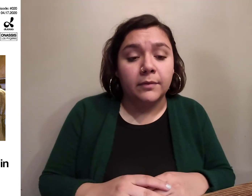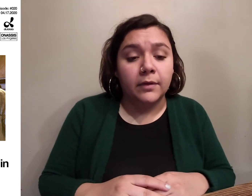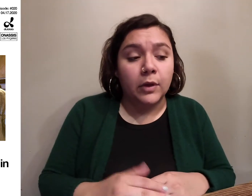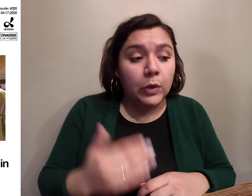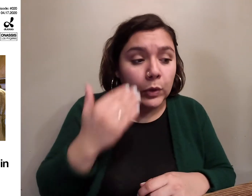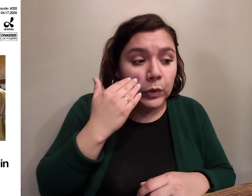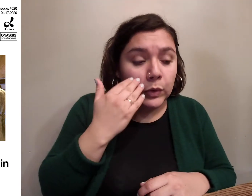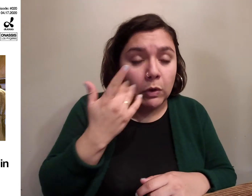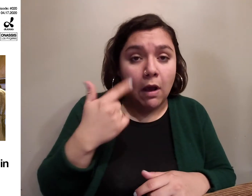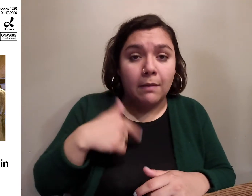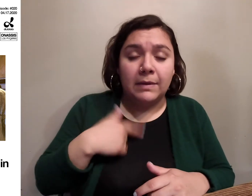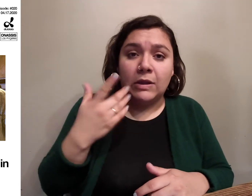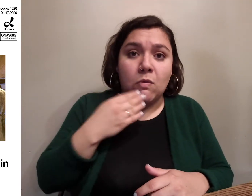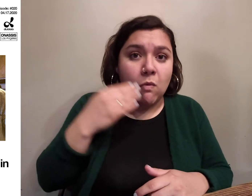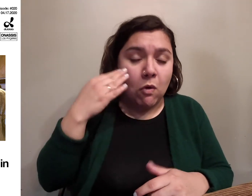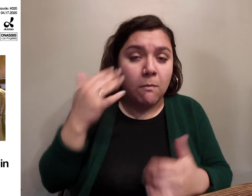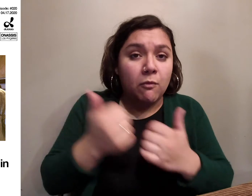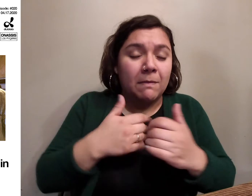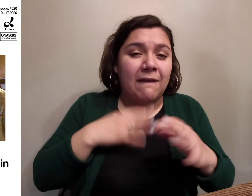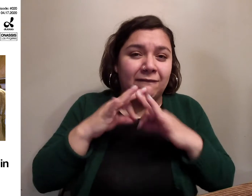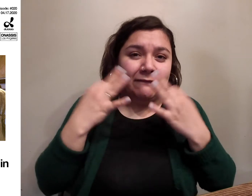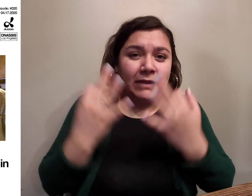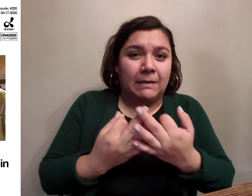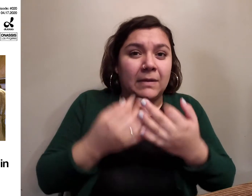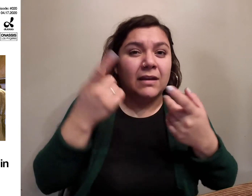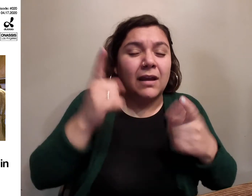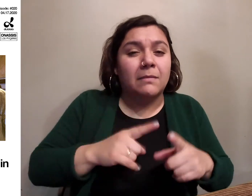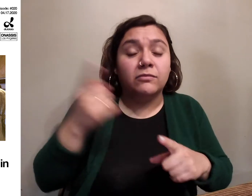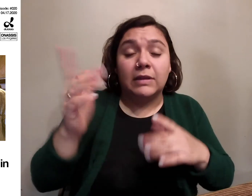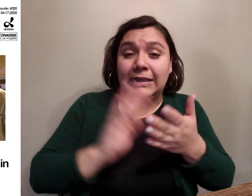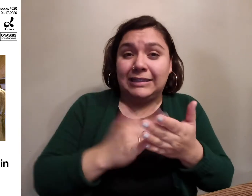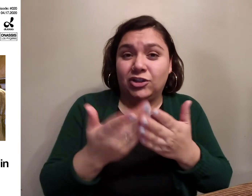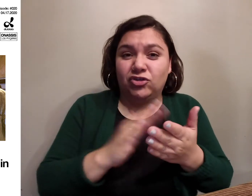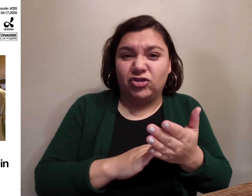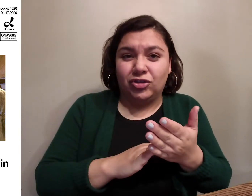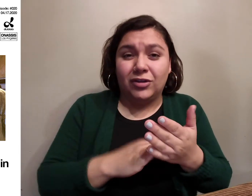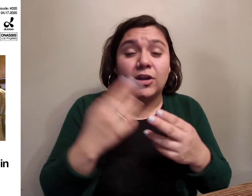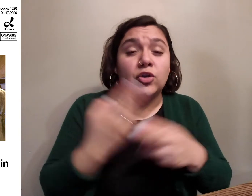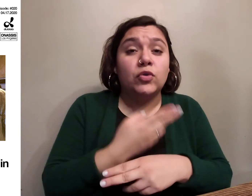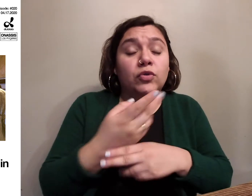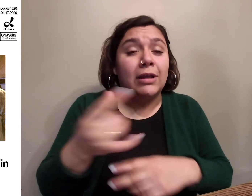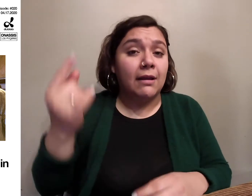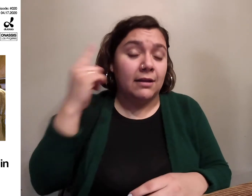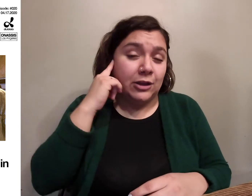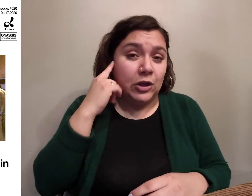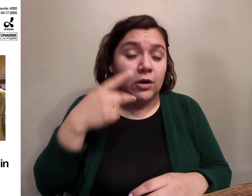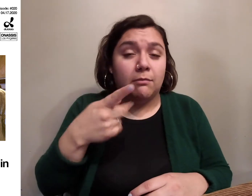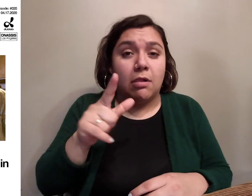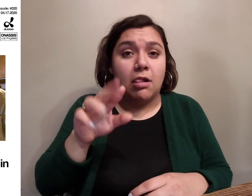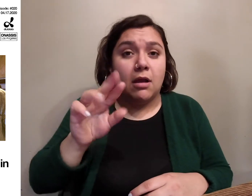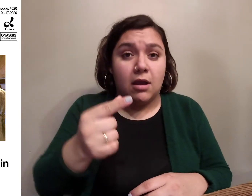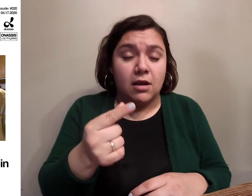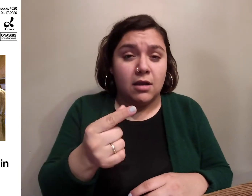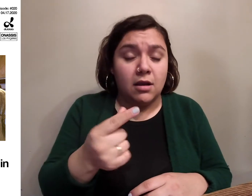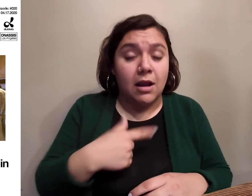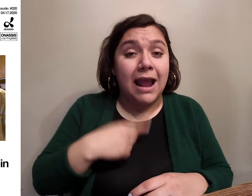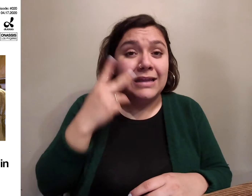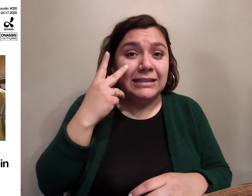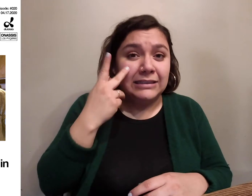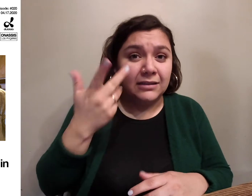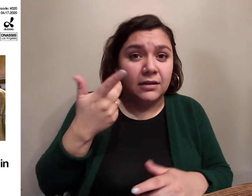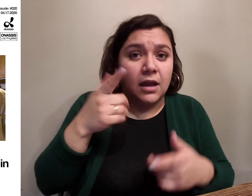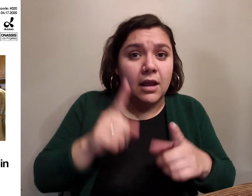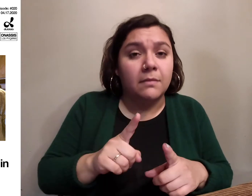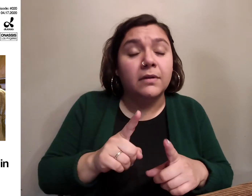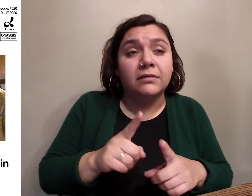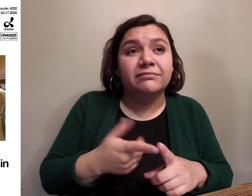my family in the kitchen, I won't wear my earplugs. And I feel happy because I see I'm having a delicious meal or because